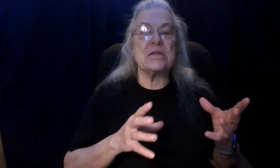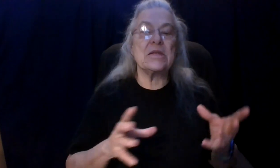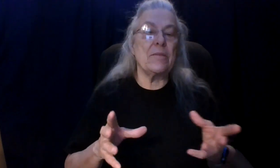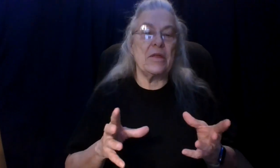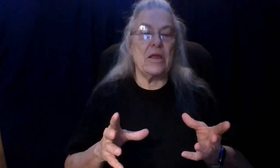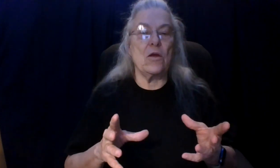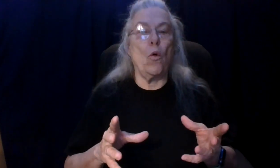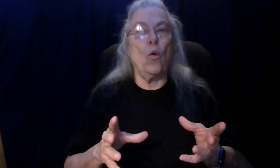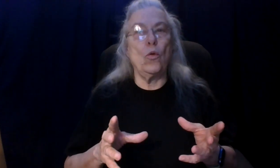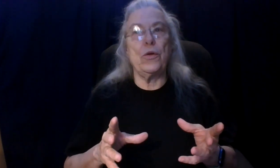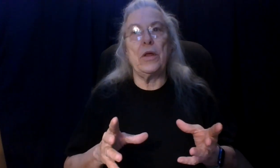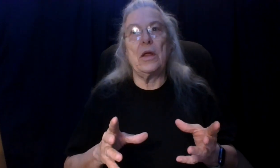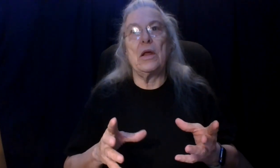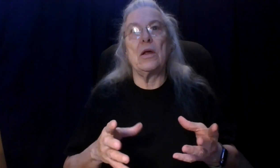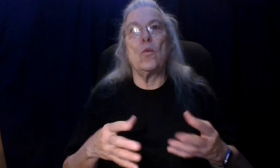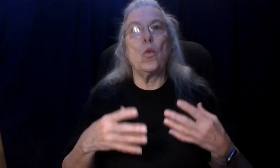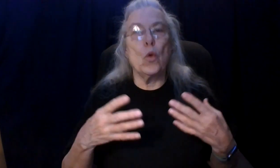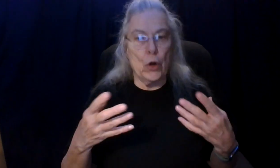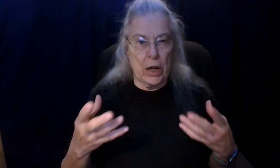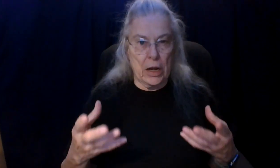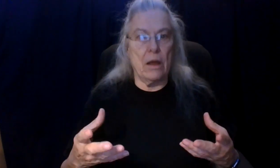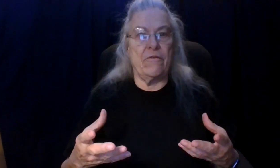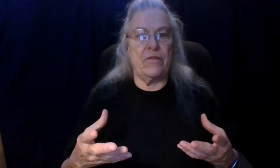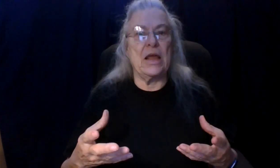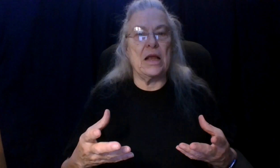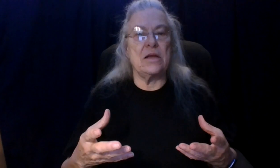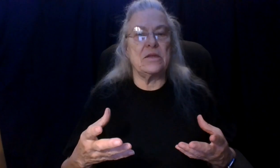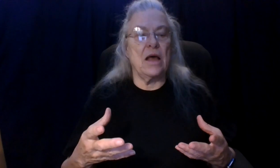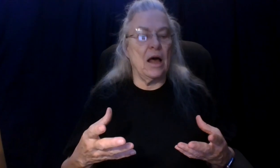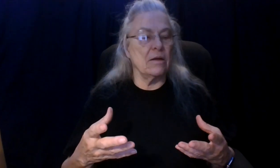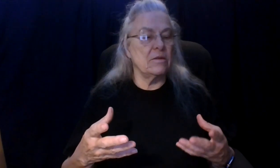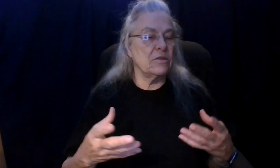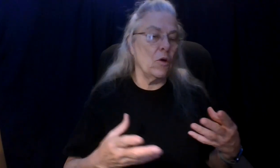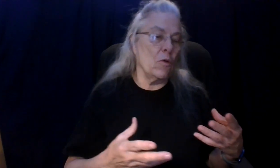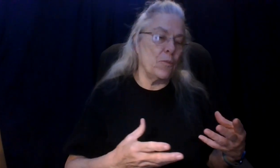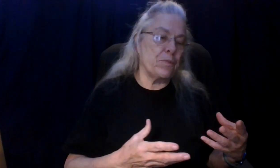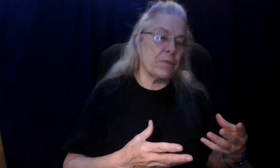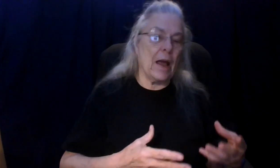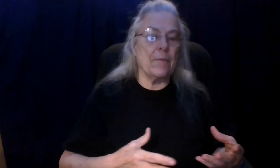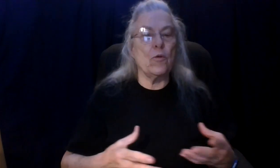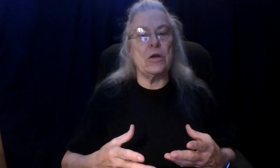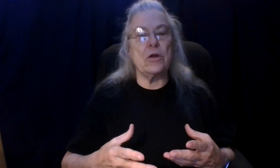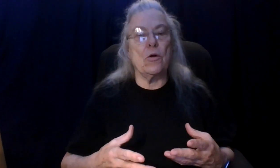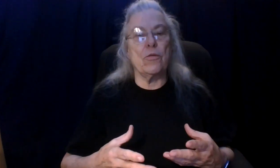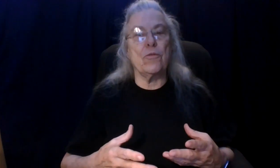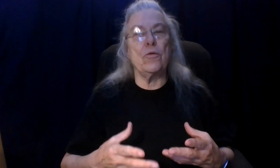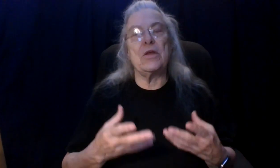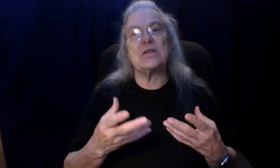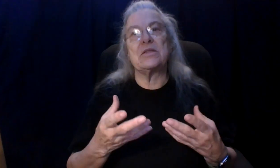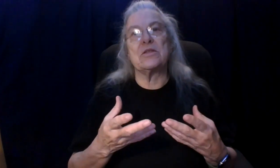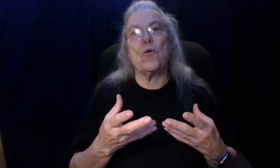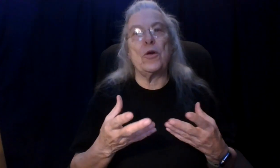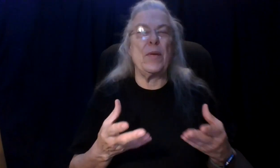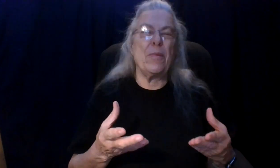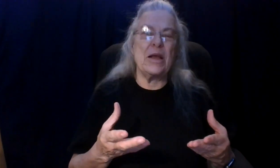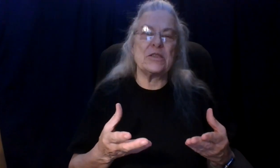of the old wording of things. So I'm going to go through this. It's going to be placed more at